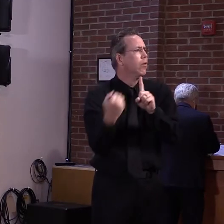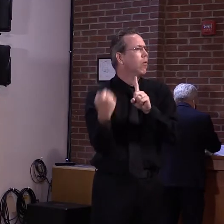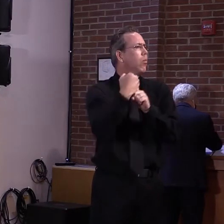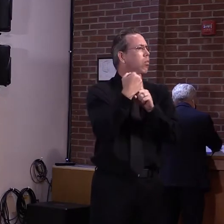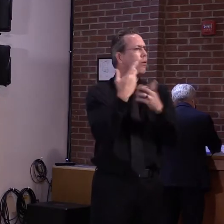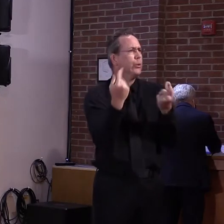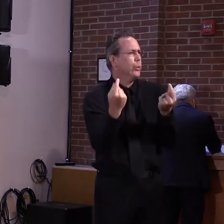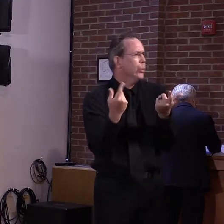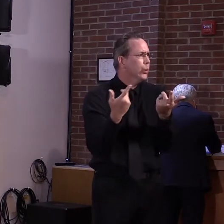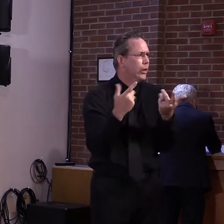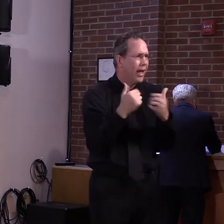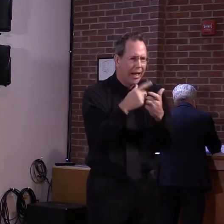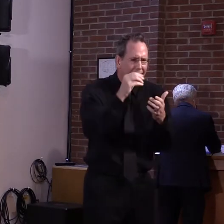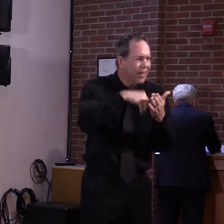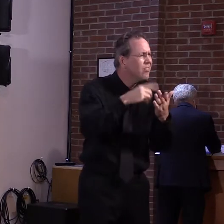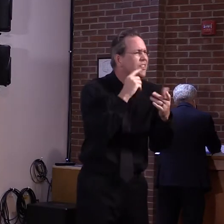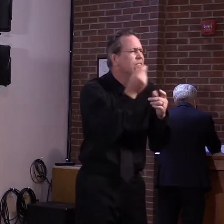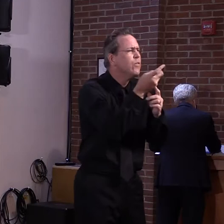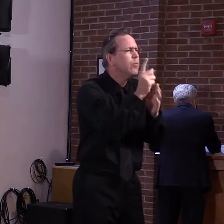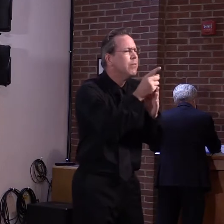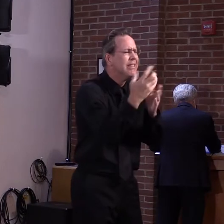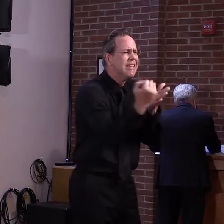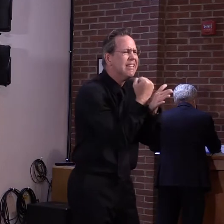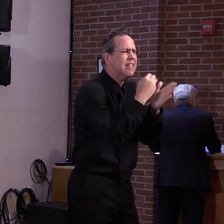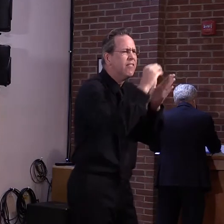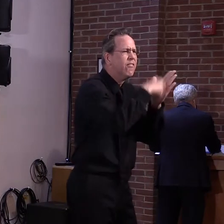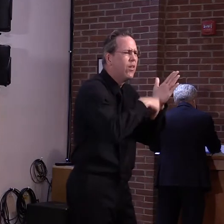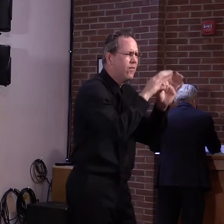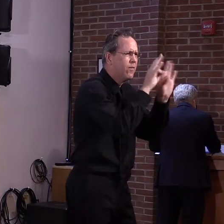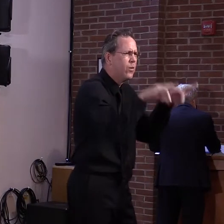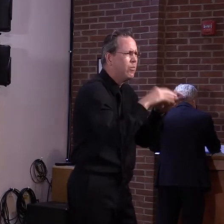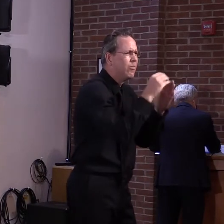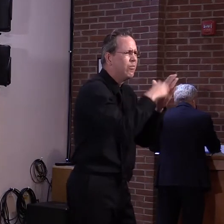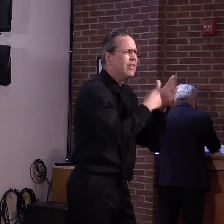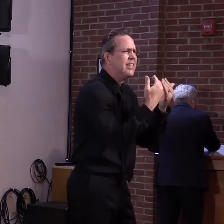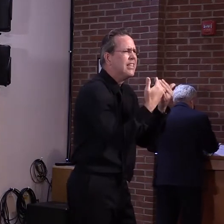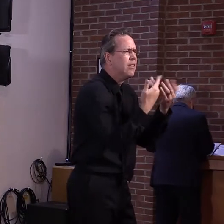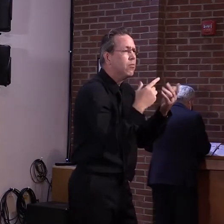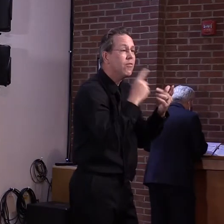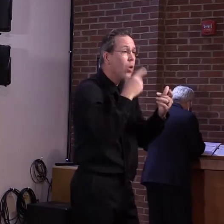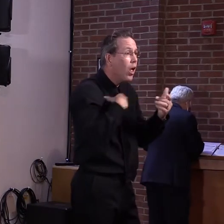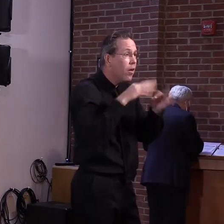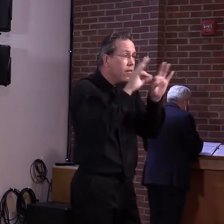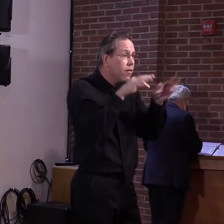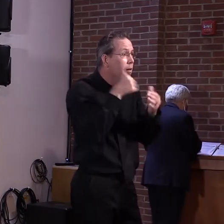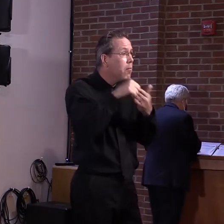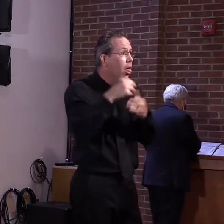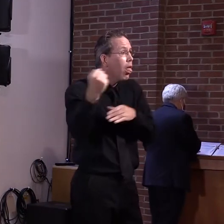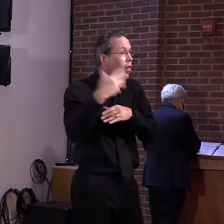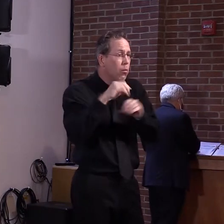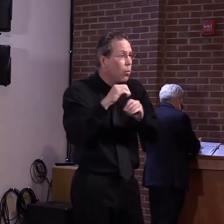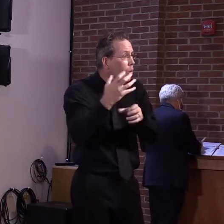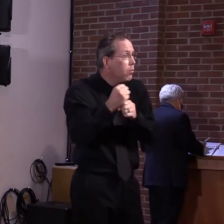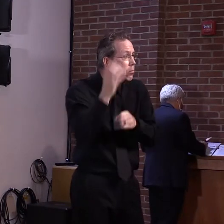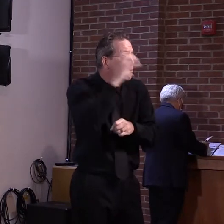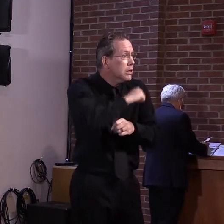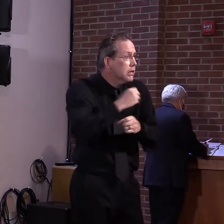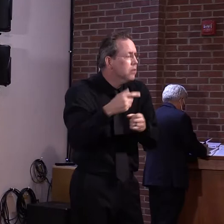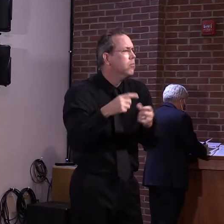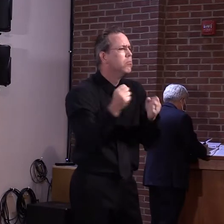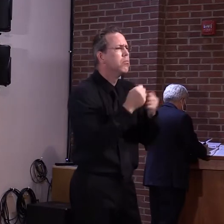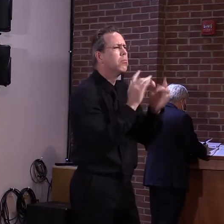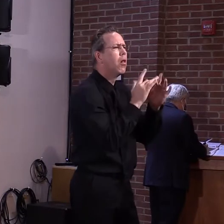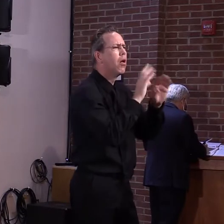to help and to fill these out. For anyone who doesn't have or has misplaced your form, you can complete it online